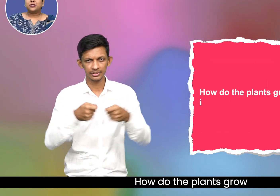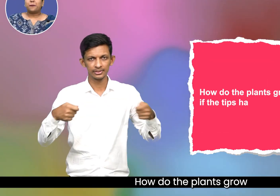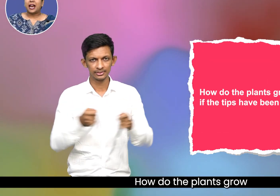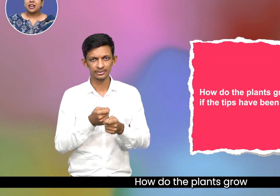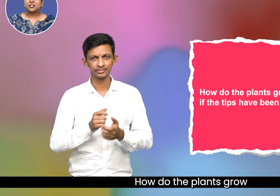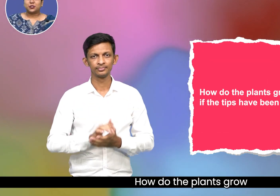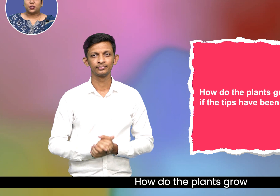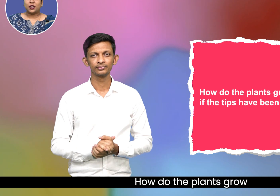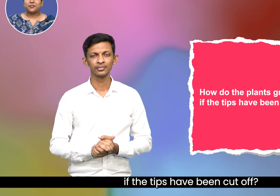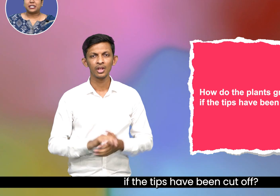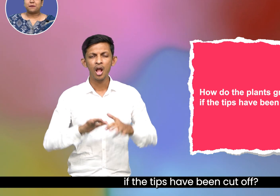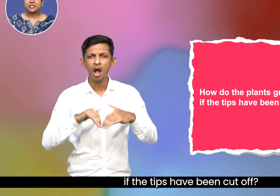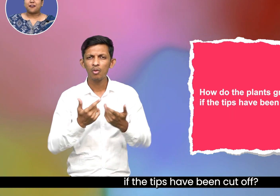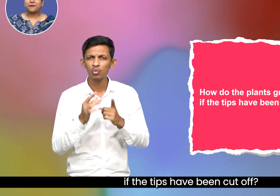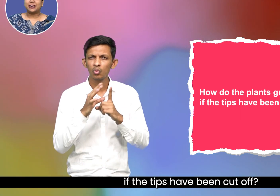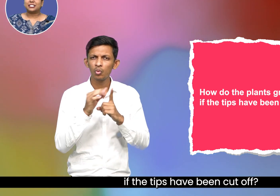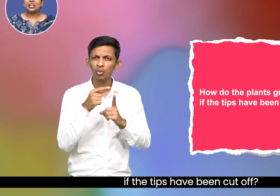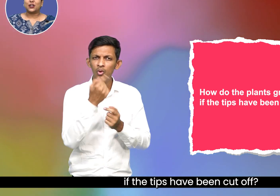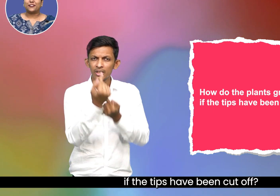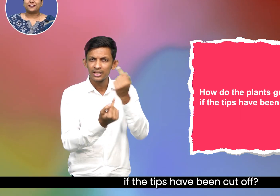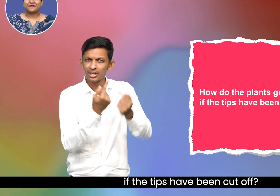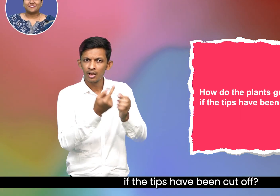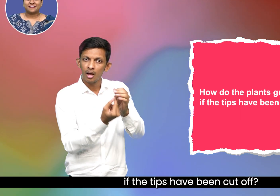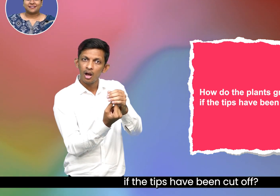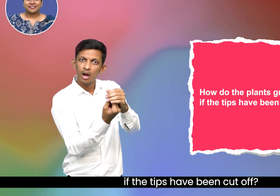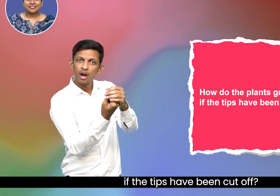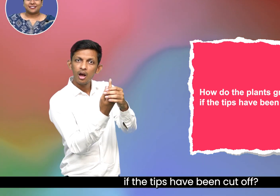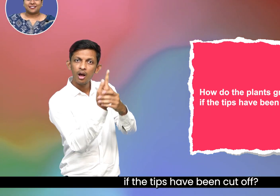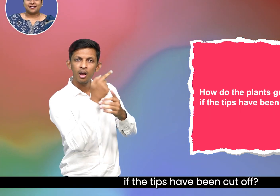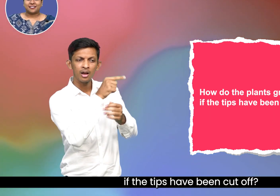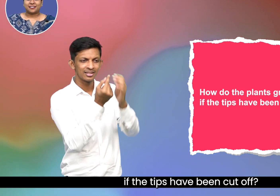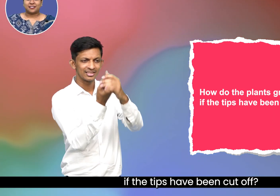How do the plants grow if the tips have been cut off?